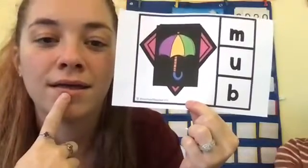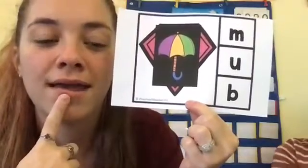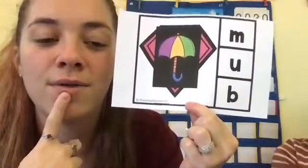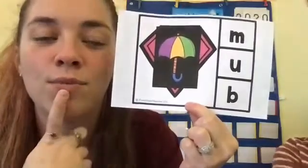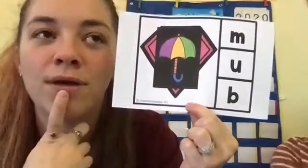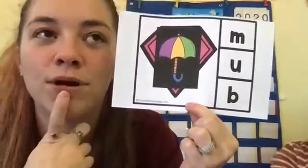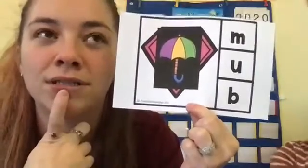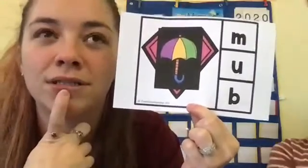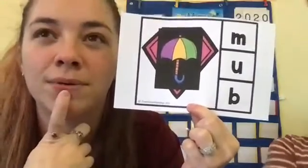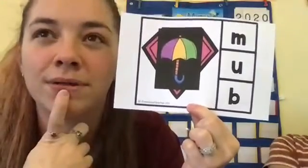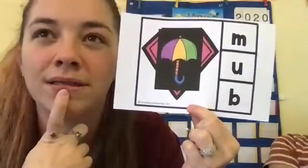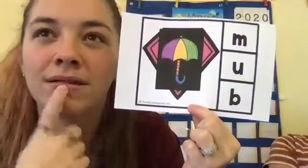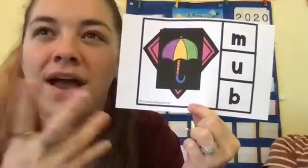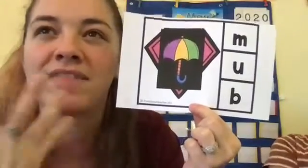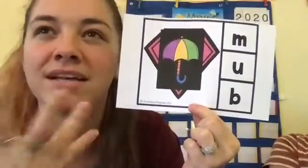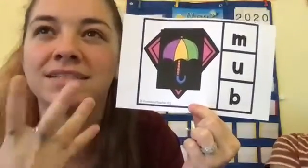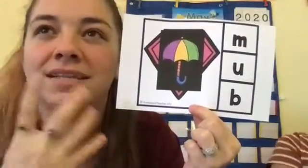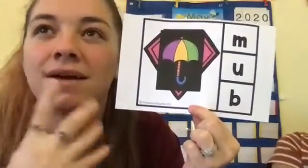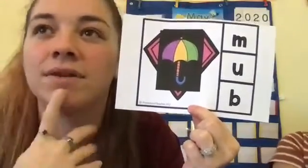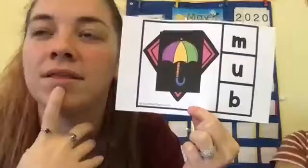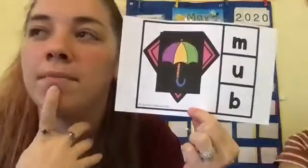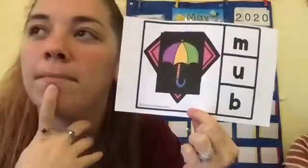And what words start with or have that sound in them? B.